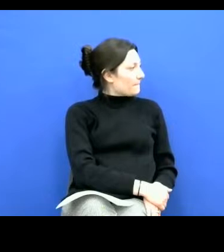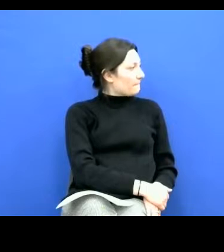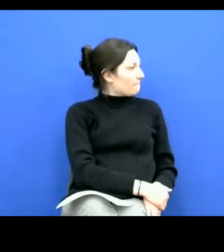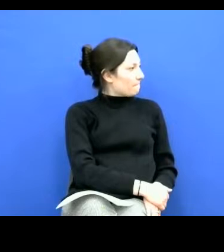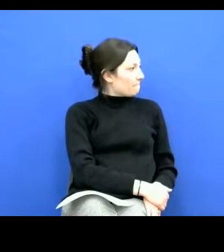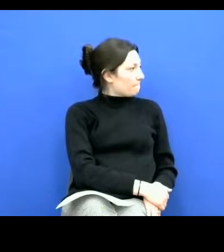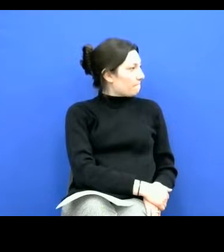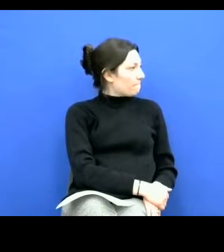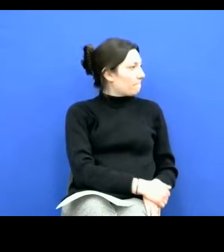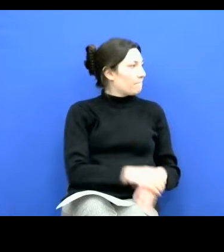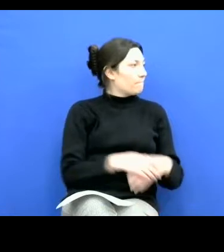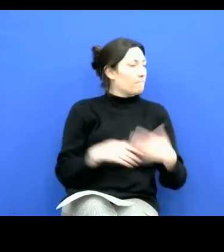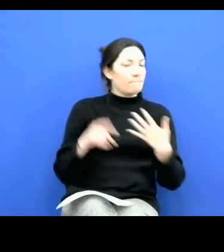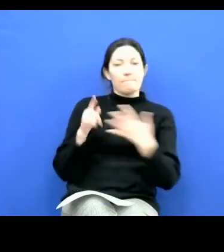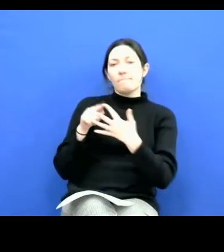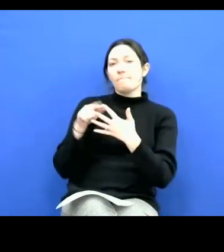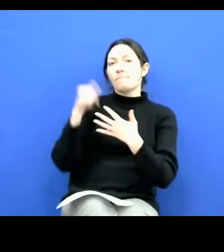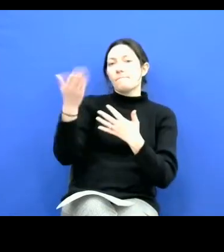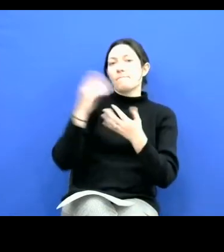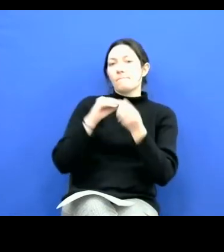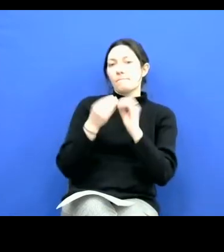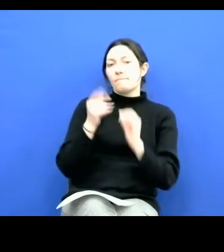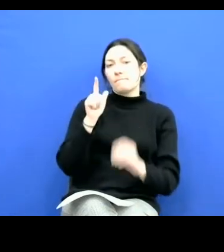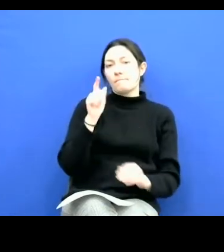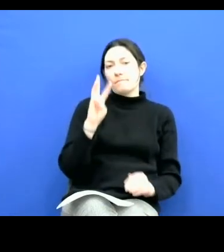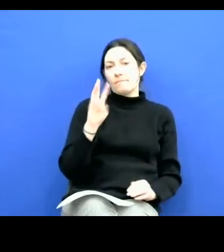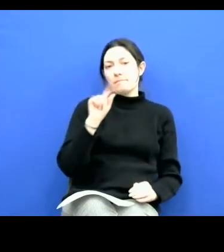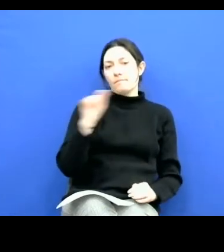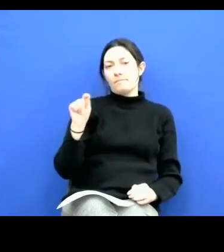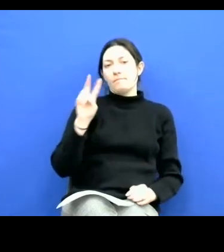Mr. Supervisor, I have resolution number